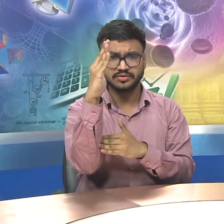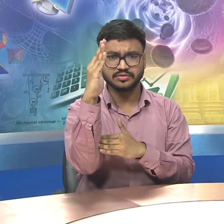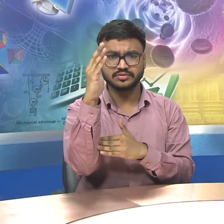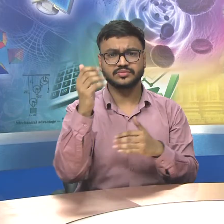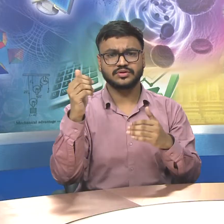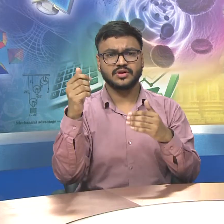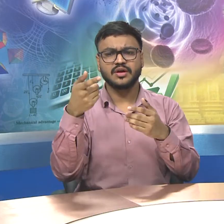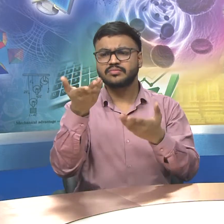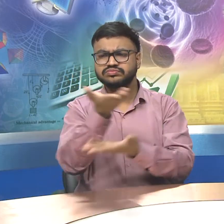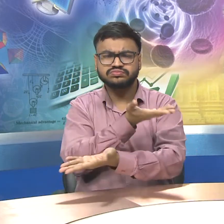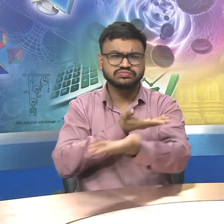Next is bottle.